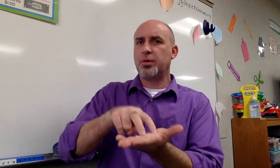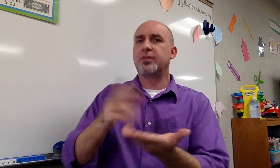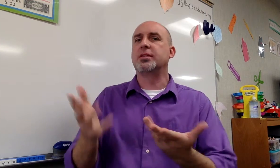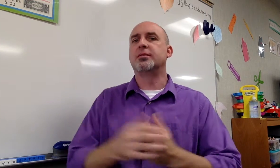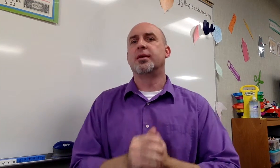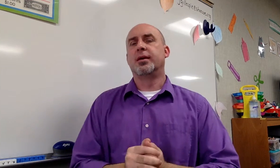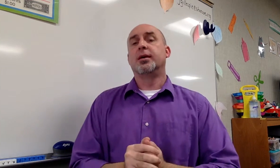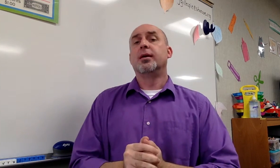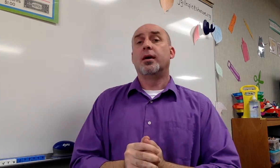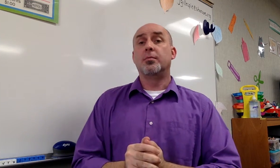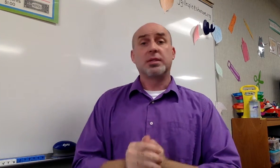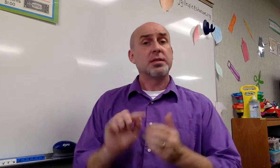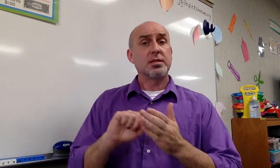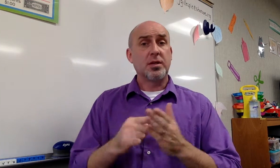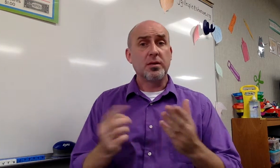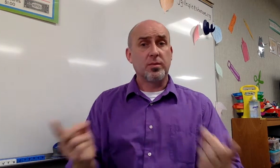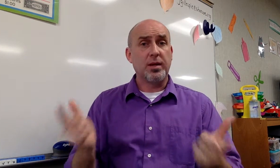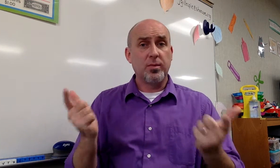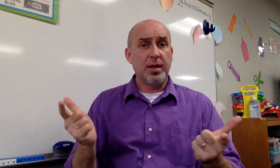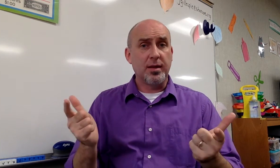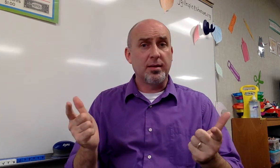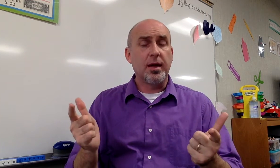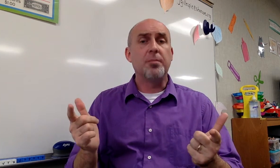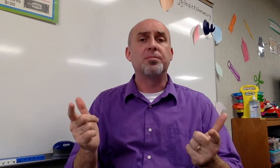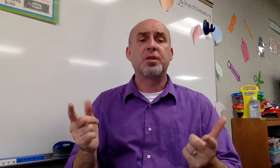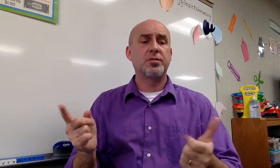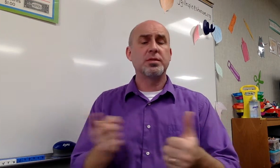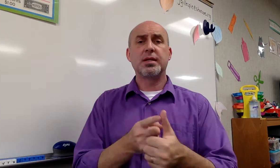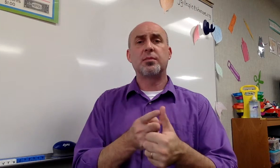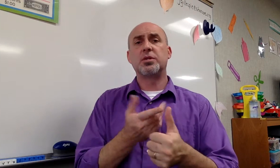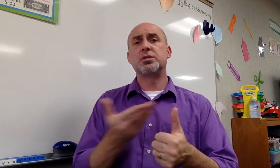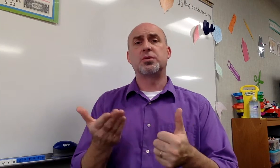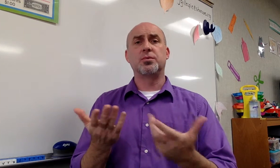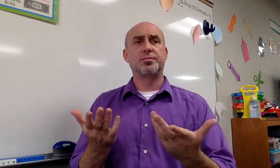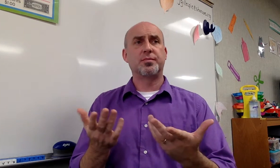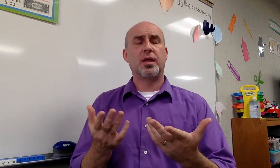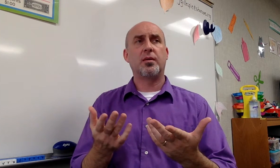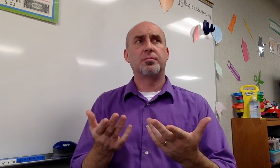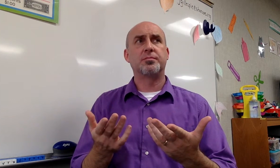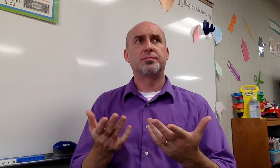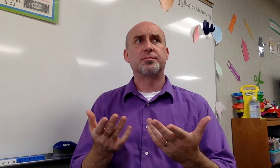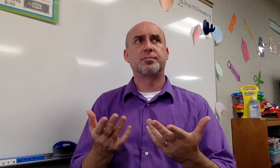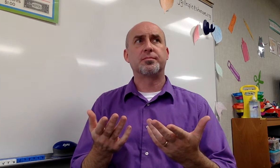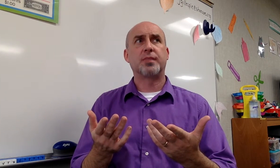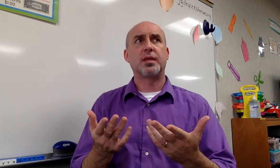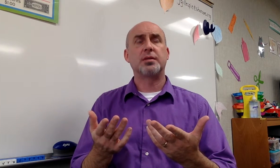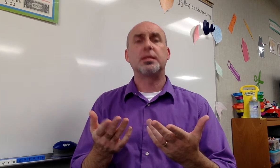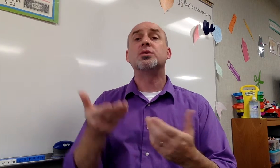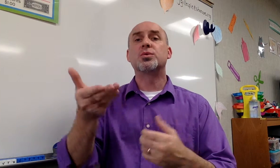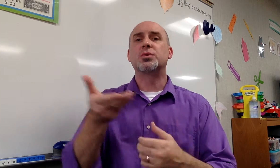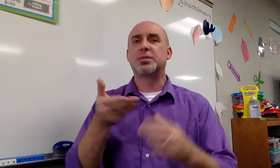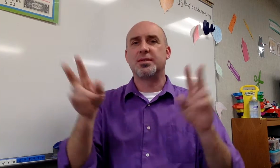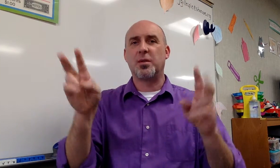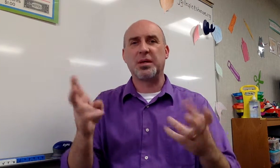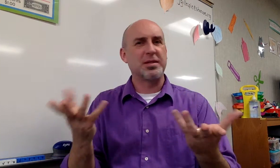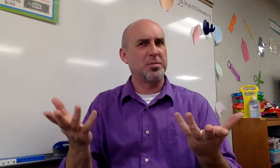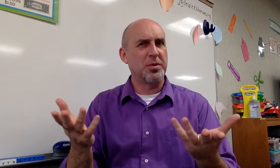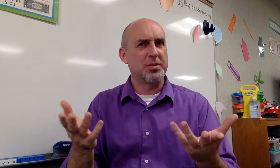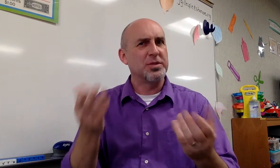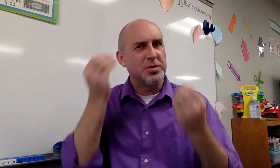even. Let's get started right away. The first thing I'm going to do um, is introduce the topic, I suppose, let you know